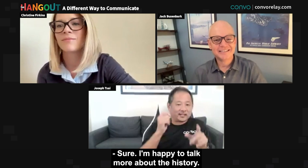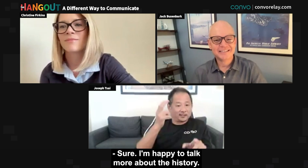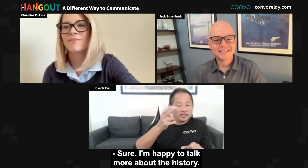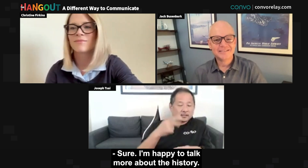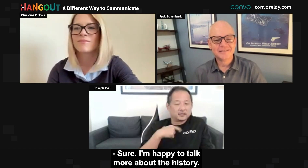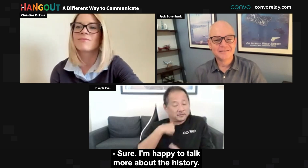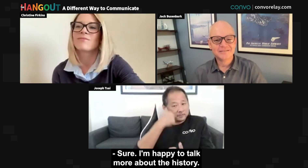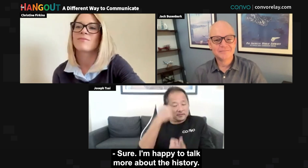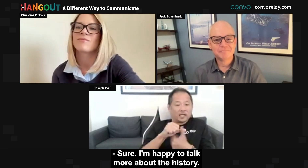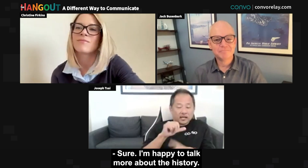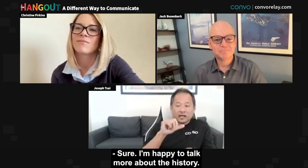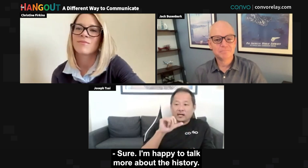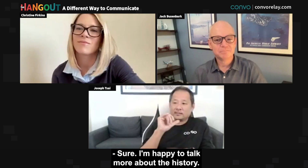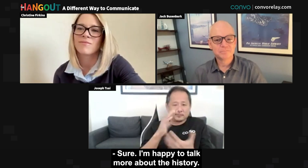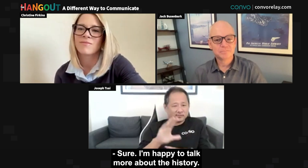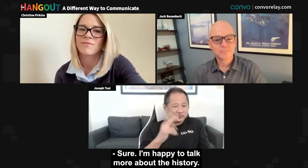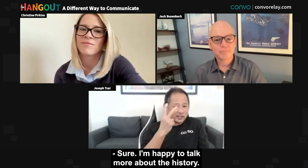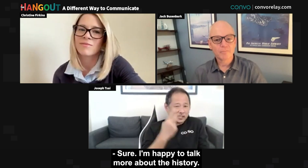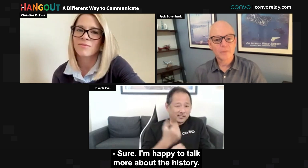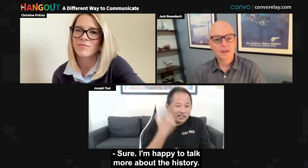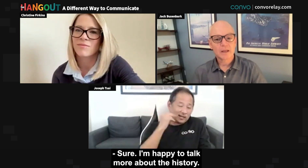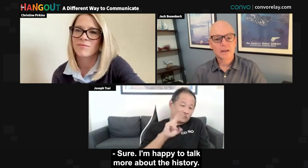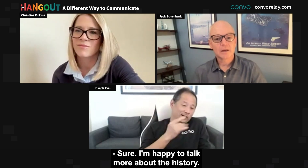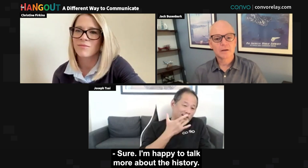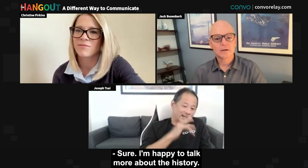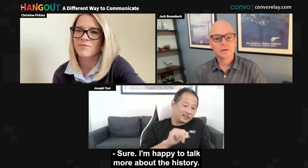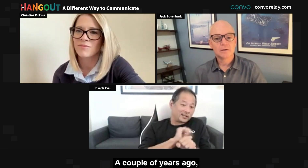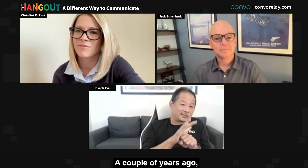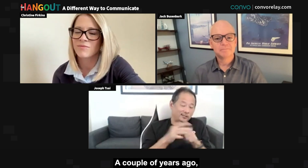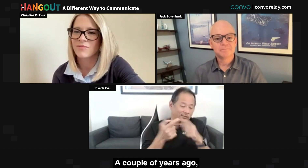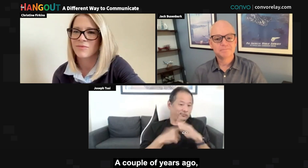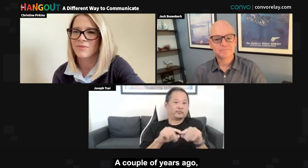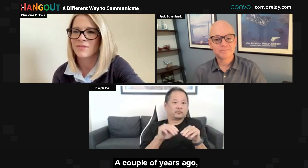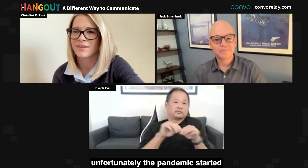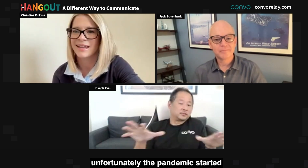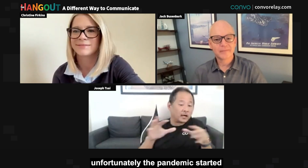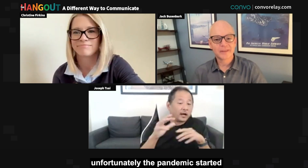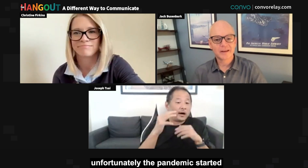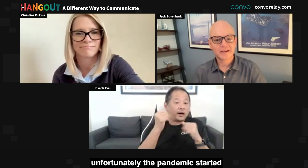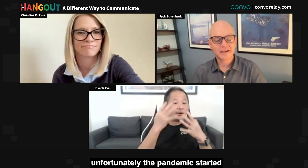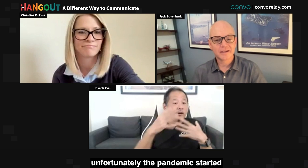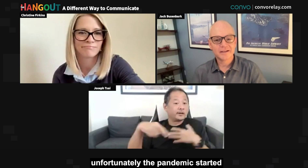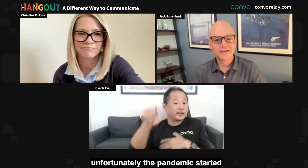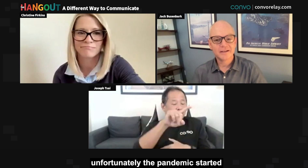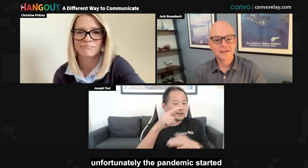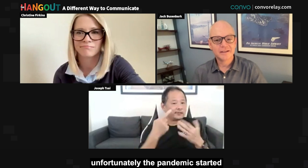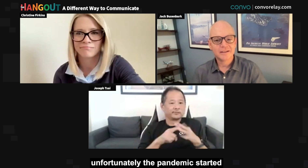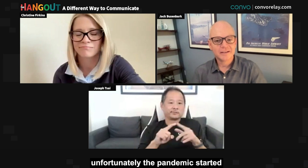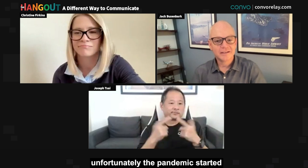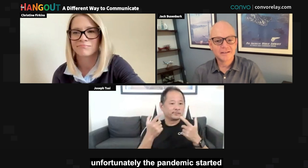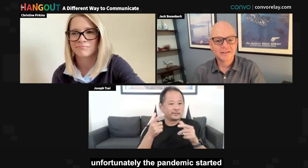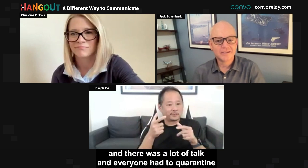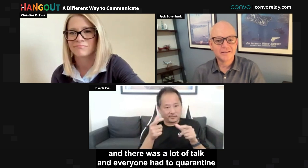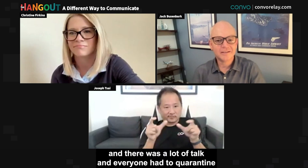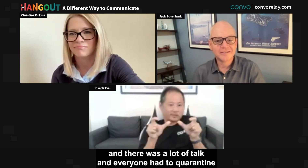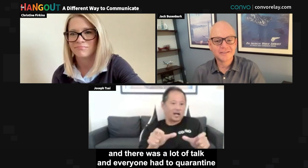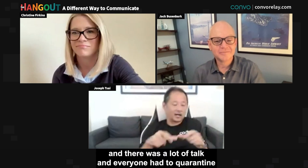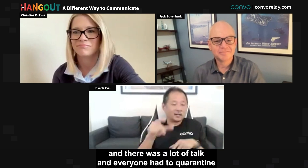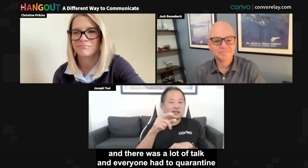happy to talk more about the history. A couple of years ago, and unfortunately, the pandemic started, and there was a lot of